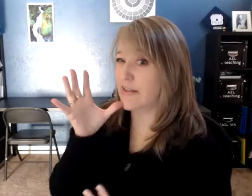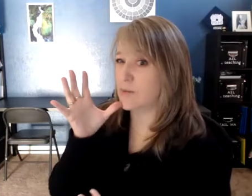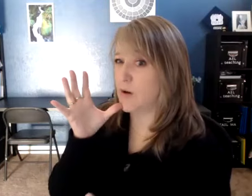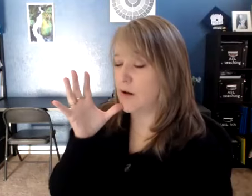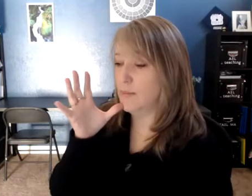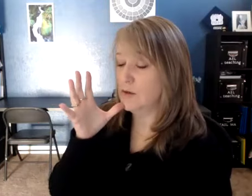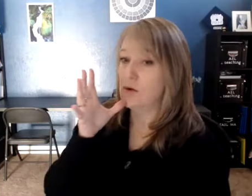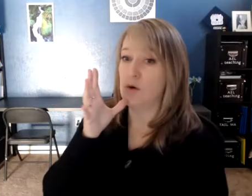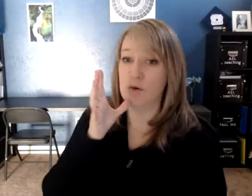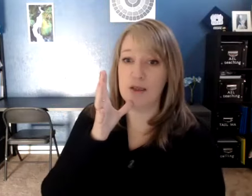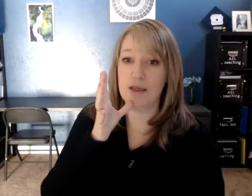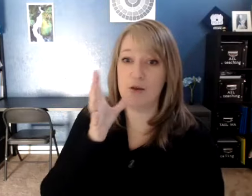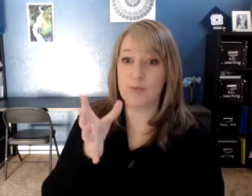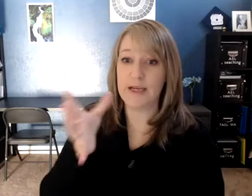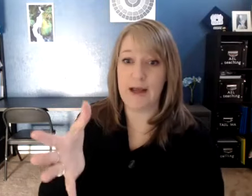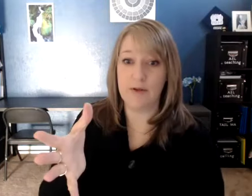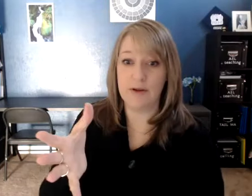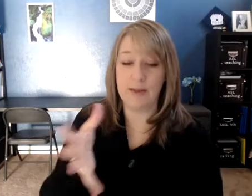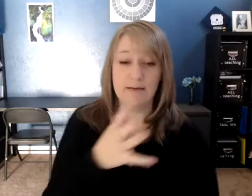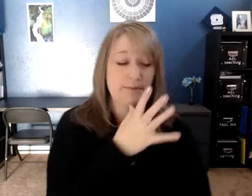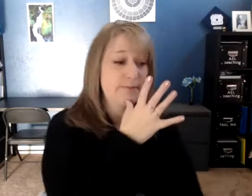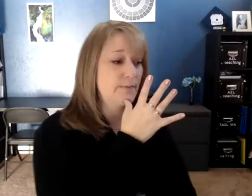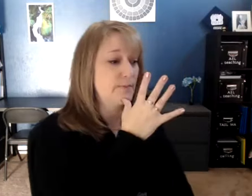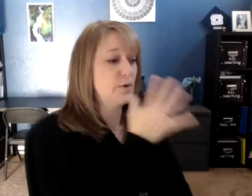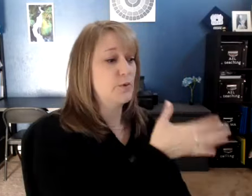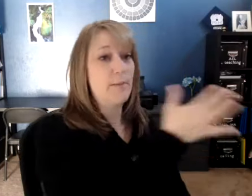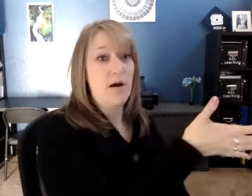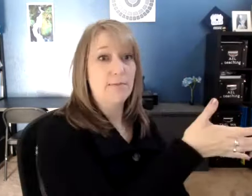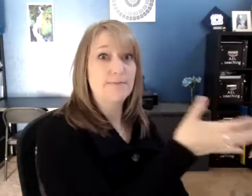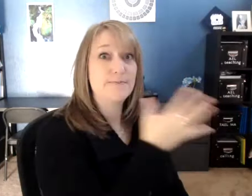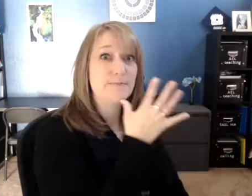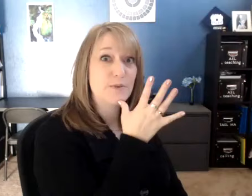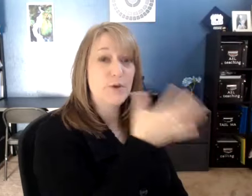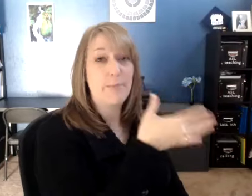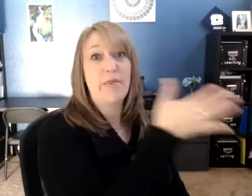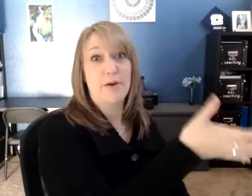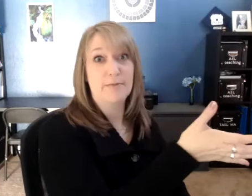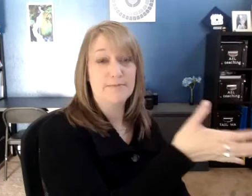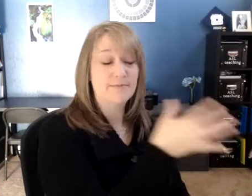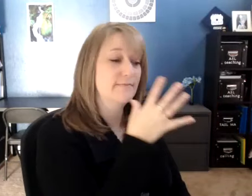like mom, only you bring it out a little bit. Grandma, grandmother.